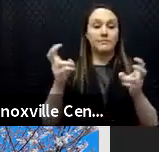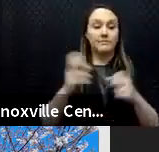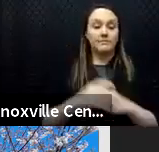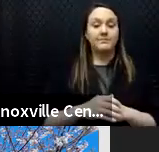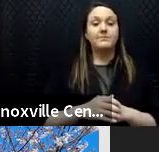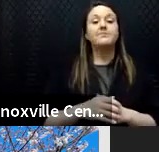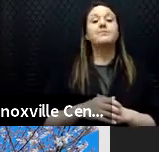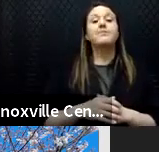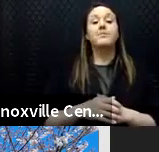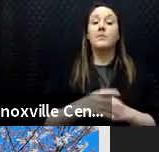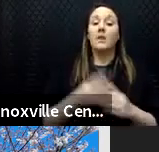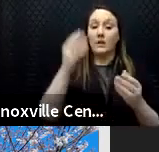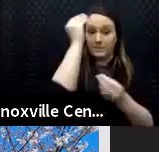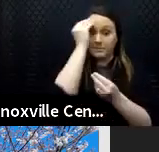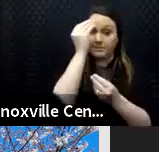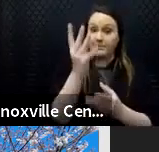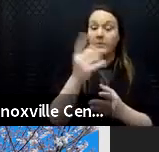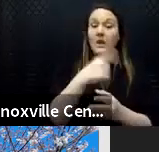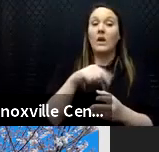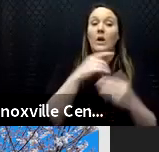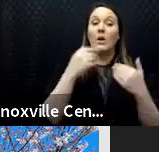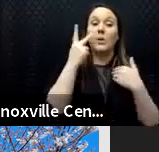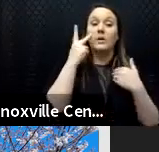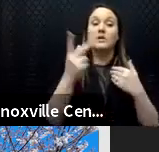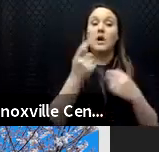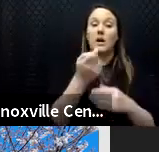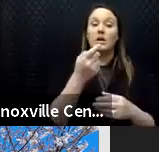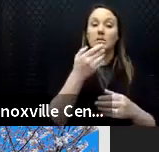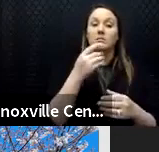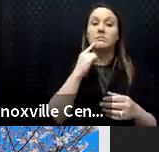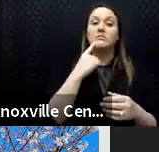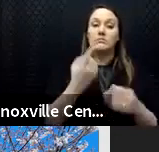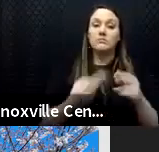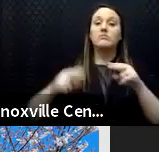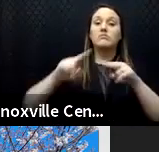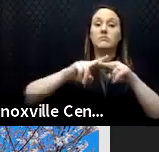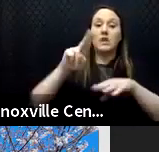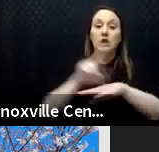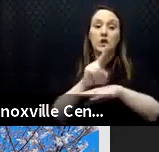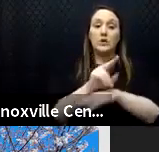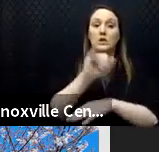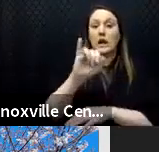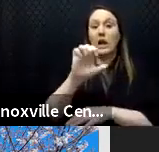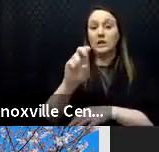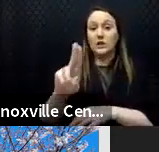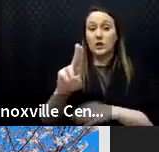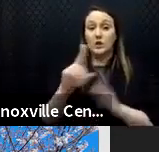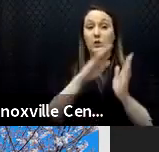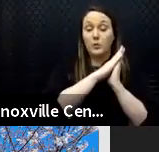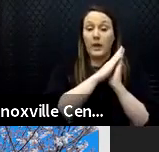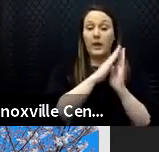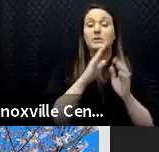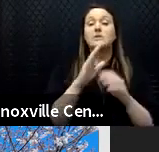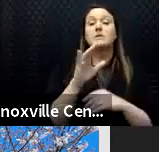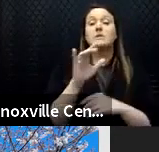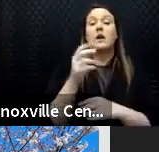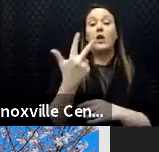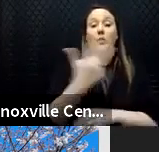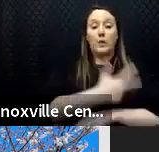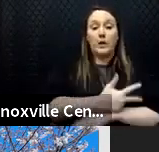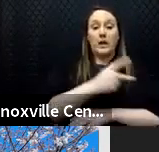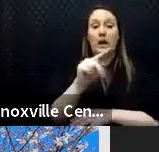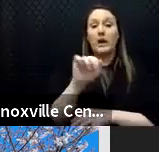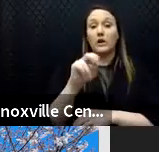we did experience a statistically significant increase in the utilization of ICU beds. A 3-day trend